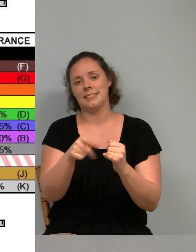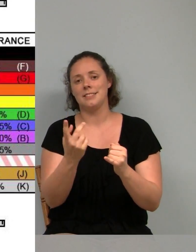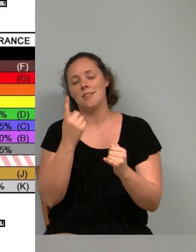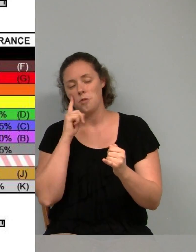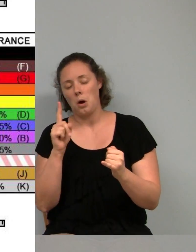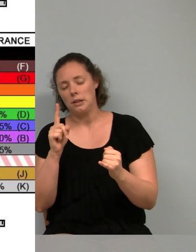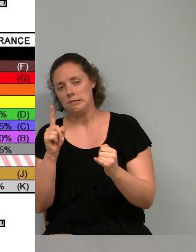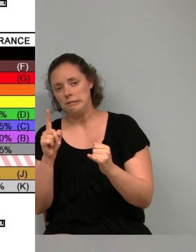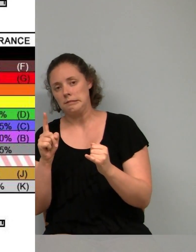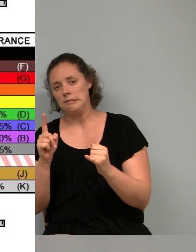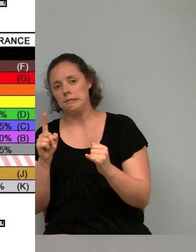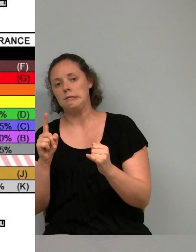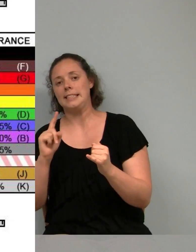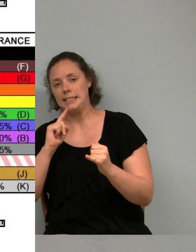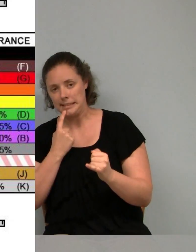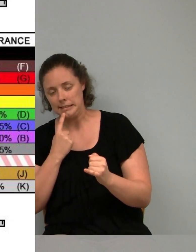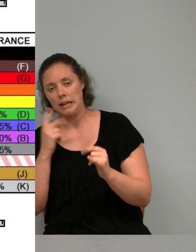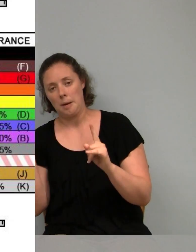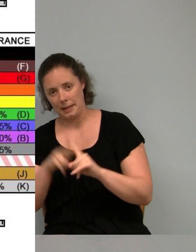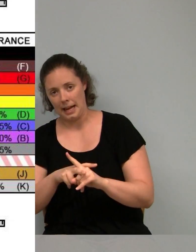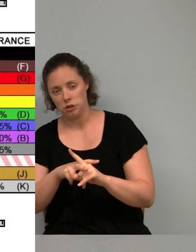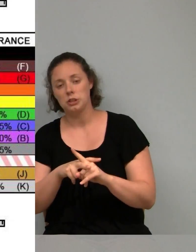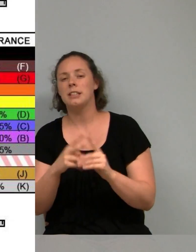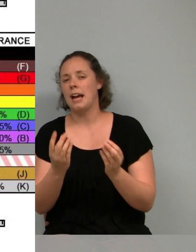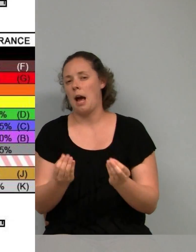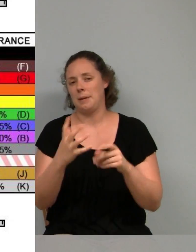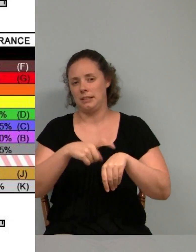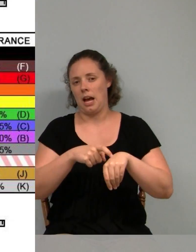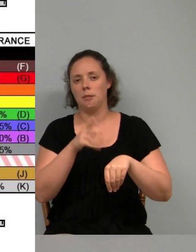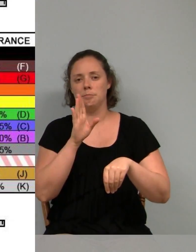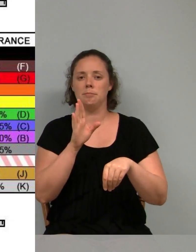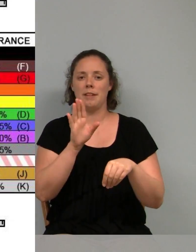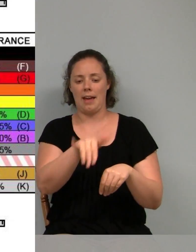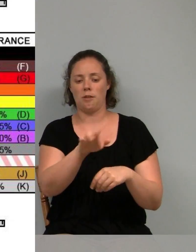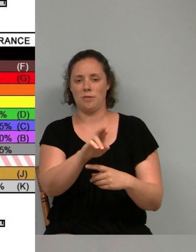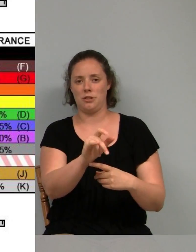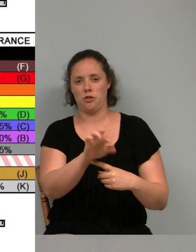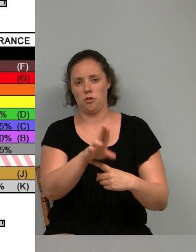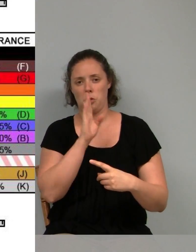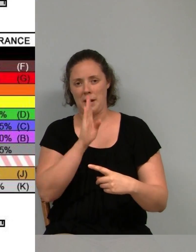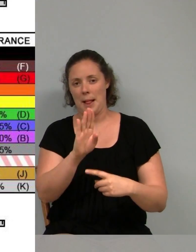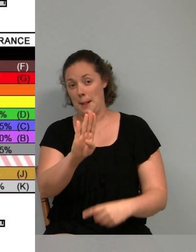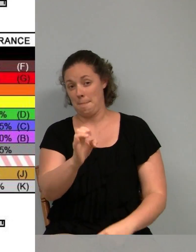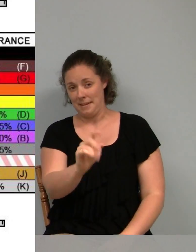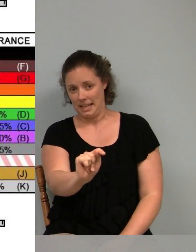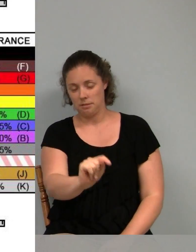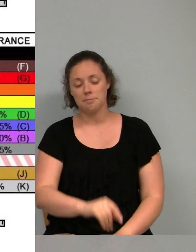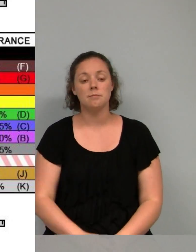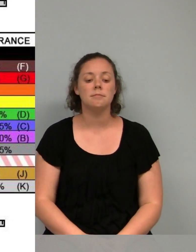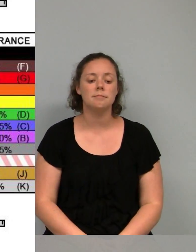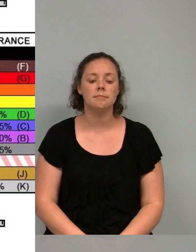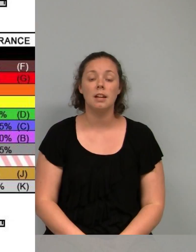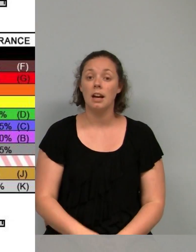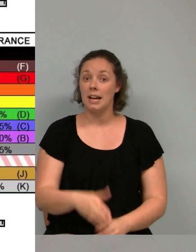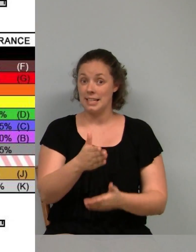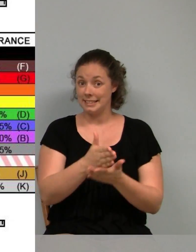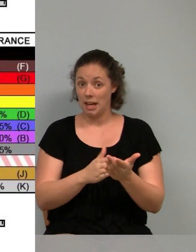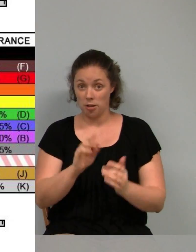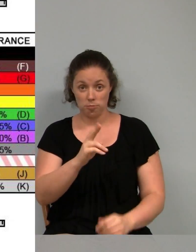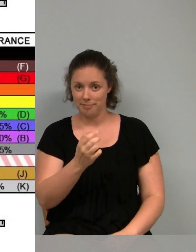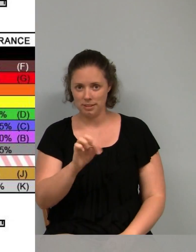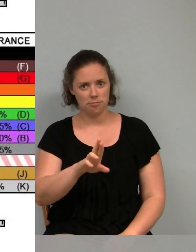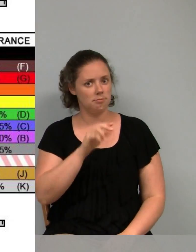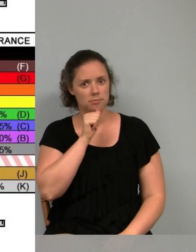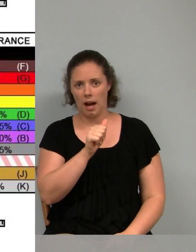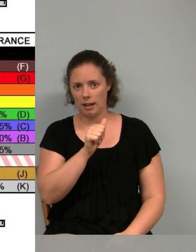applications is the tolerance range the resistor meets. Some resistors are not exactly as labeled. The